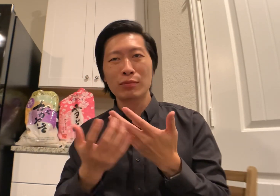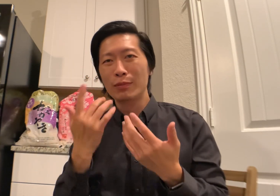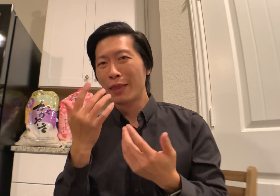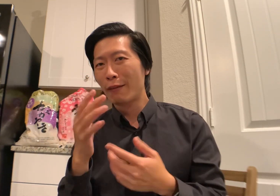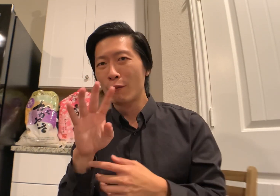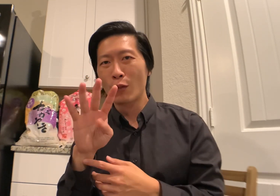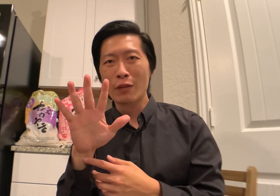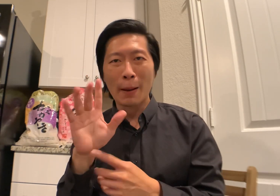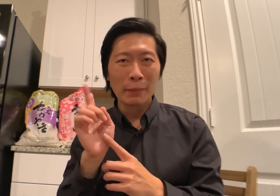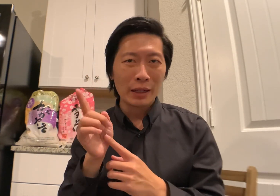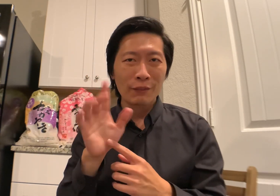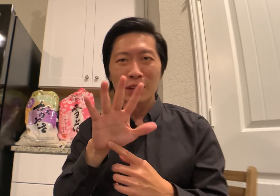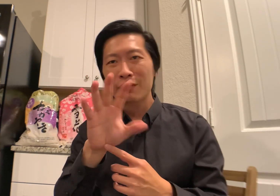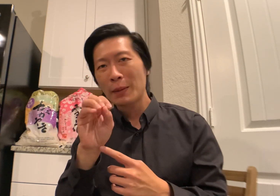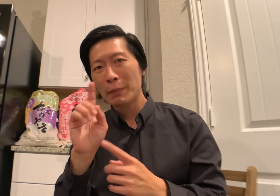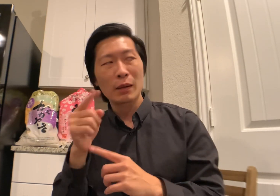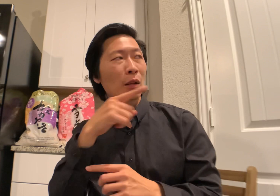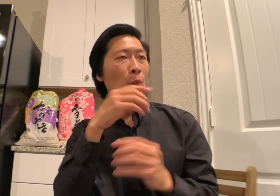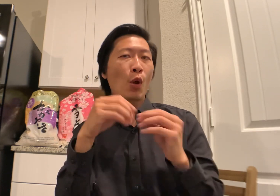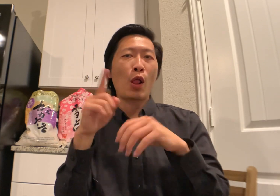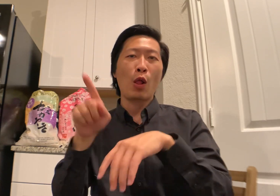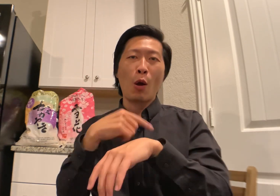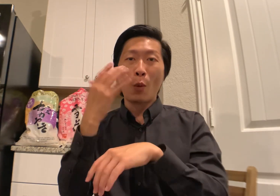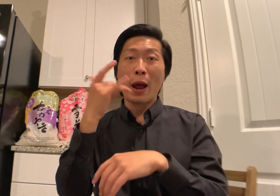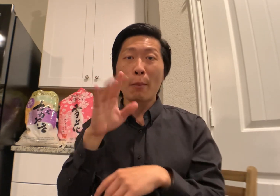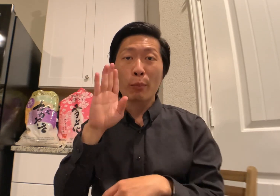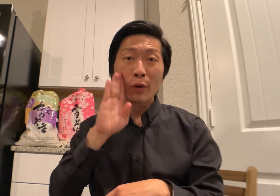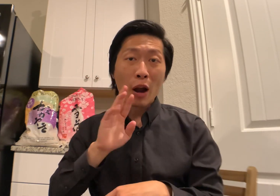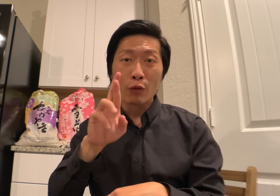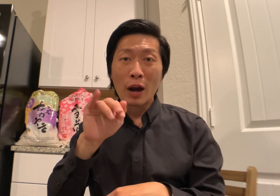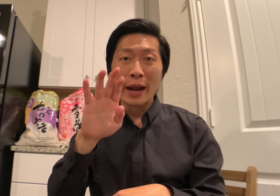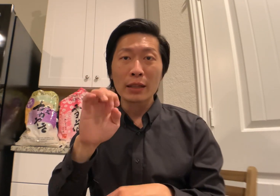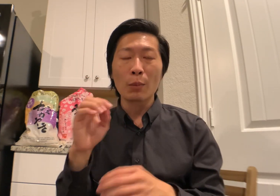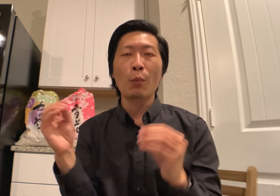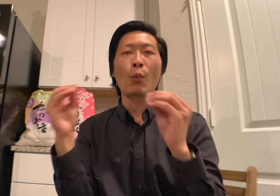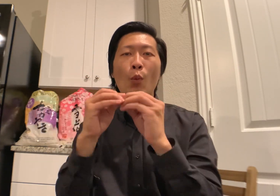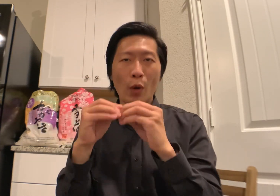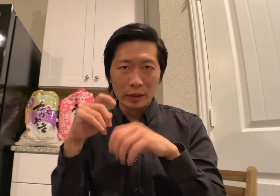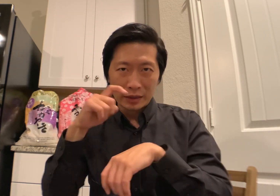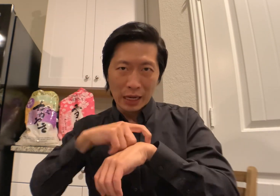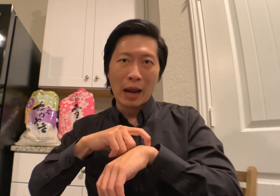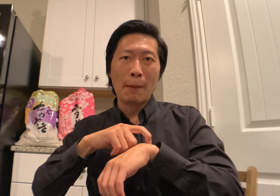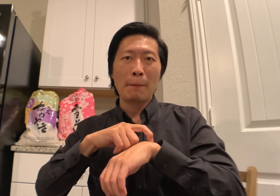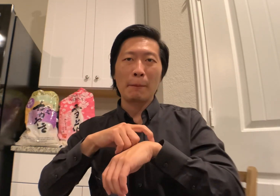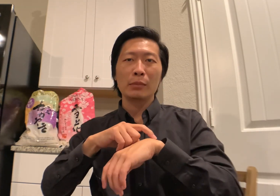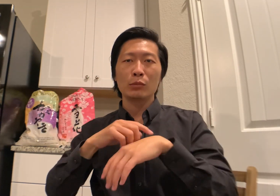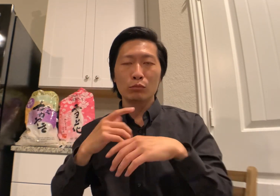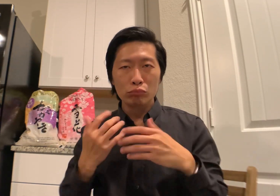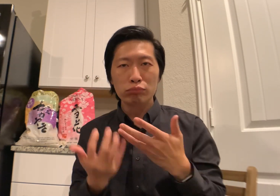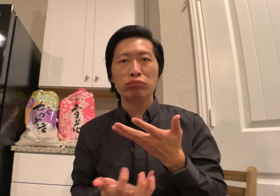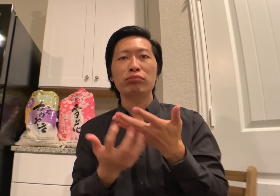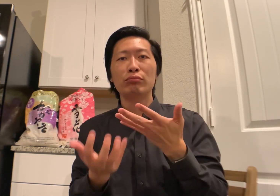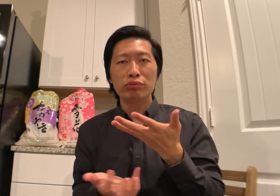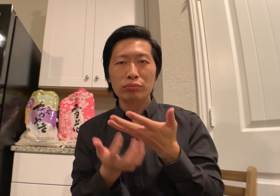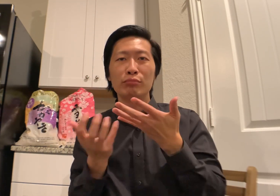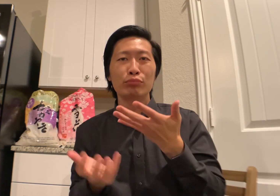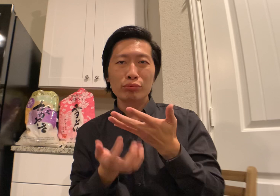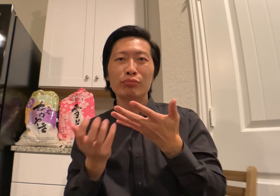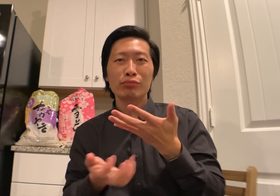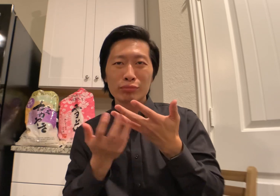rice. Typically, cooking only white rice can be 45 to 50 minutes, but when you use brown rice, you will need to